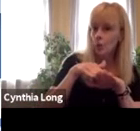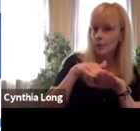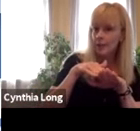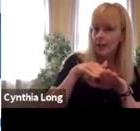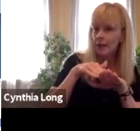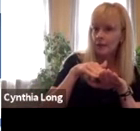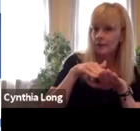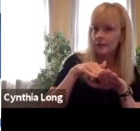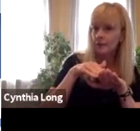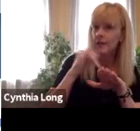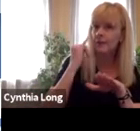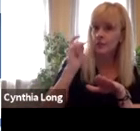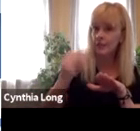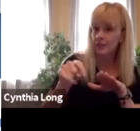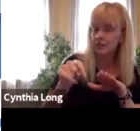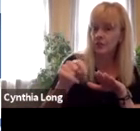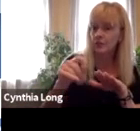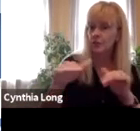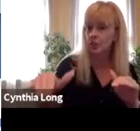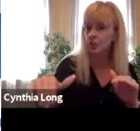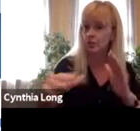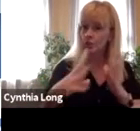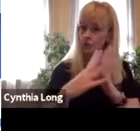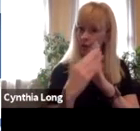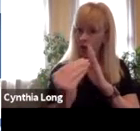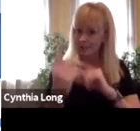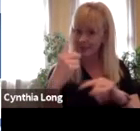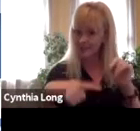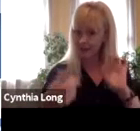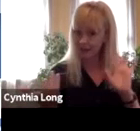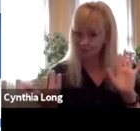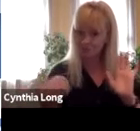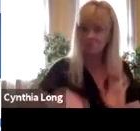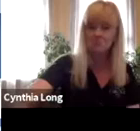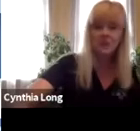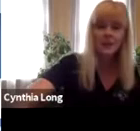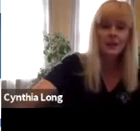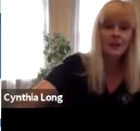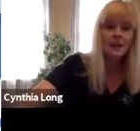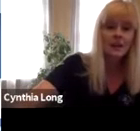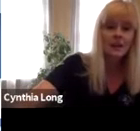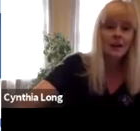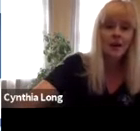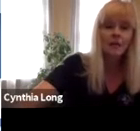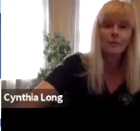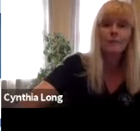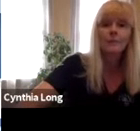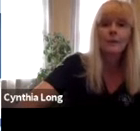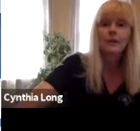You can slow it down if you need to for the children to copy Sign.